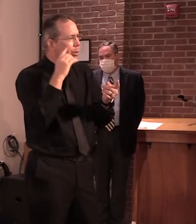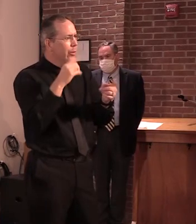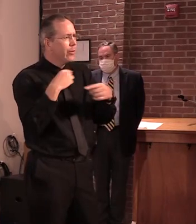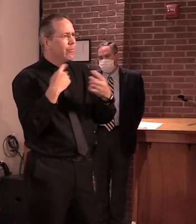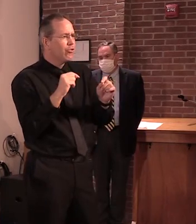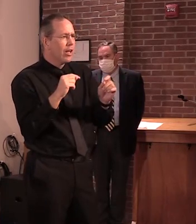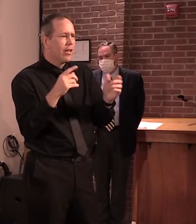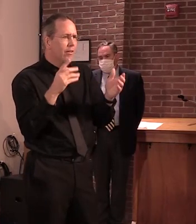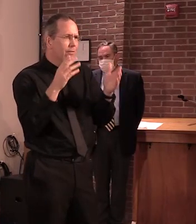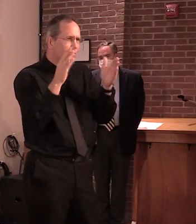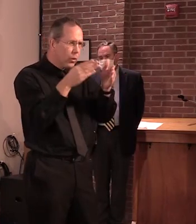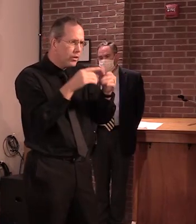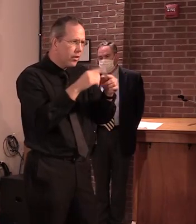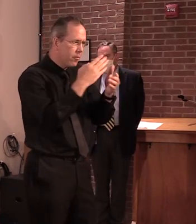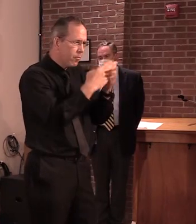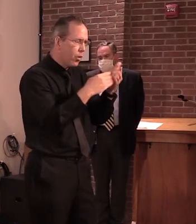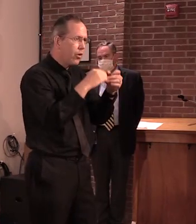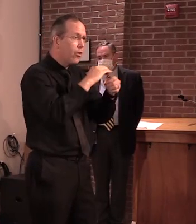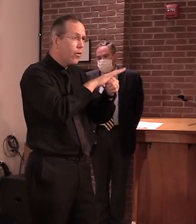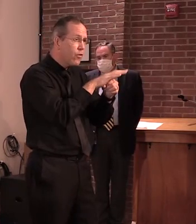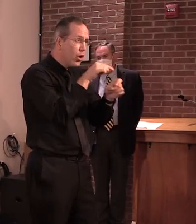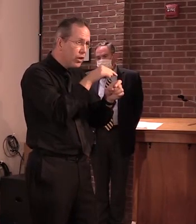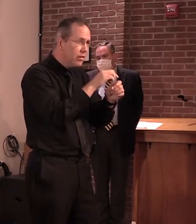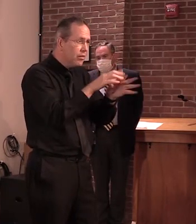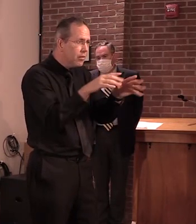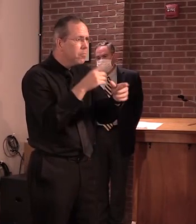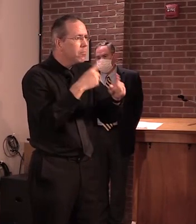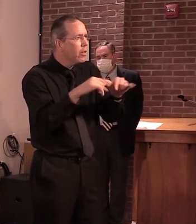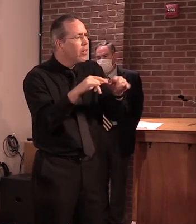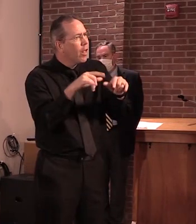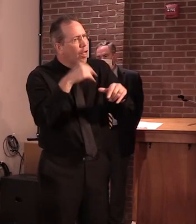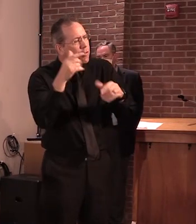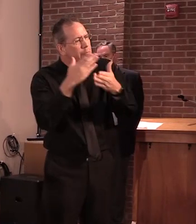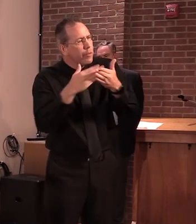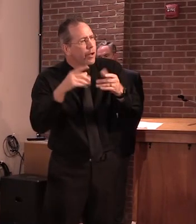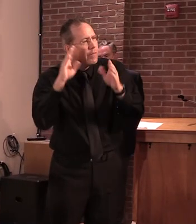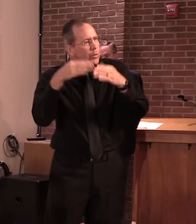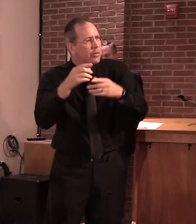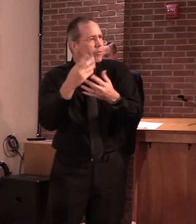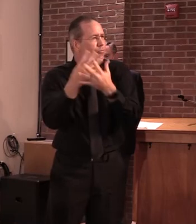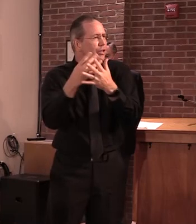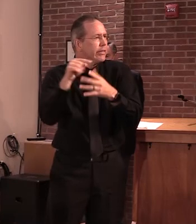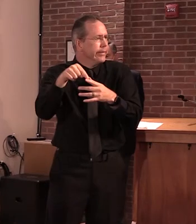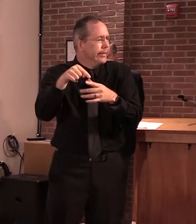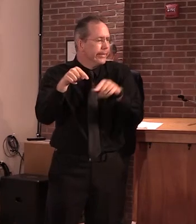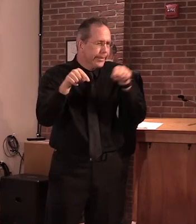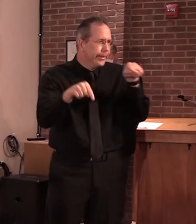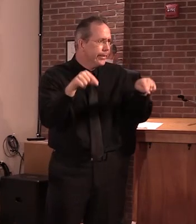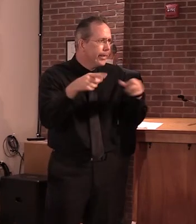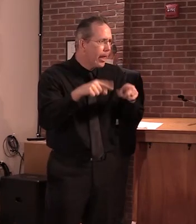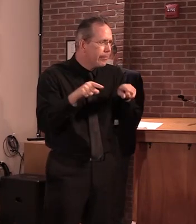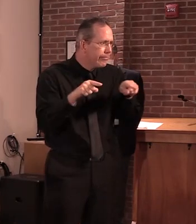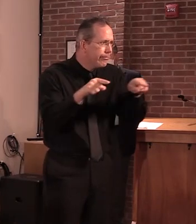the coronavirus. And as you know, I've praised the department's response to that, the possibility of saving lives